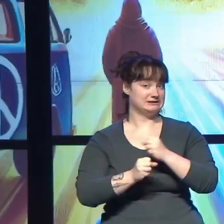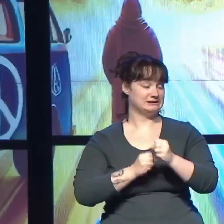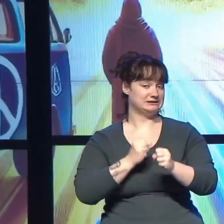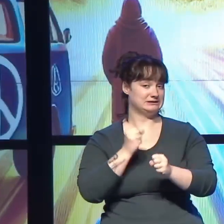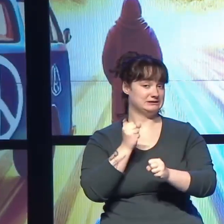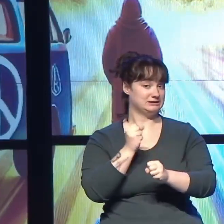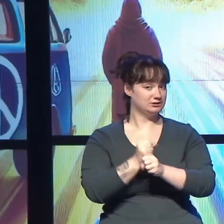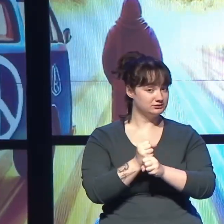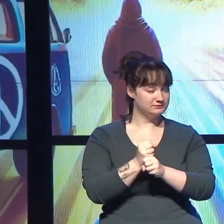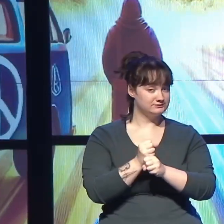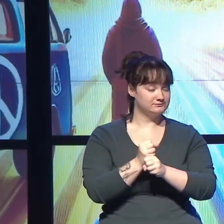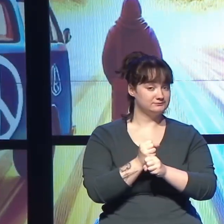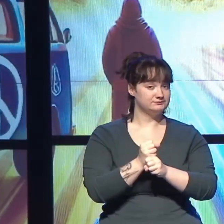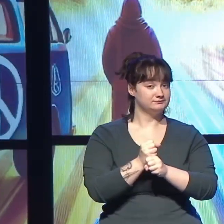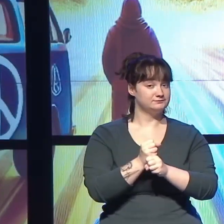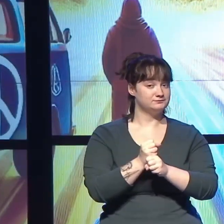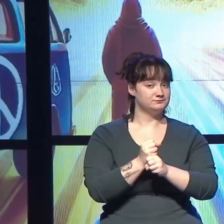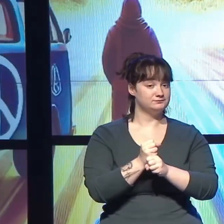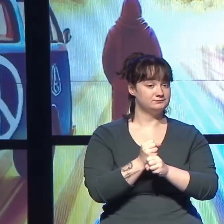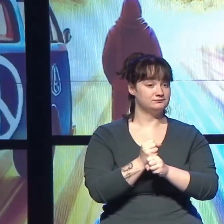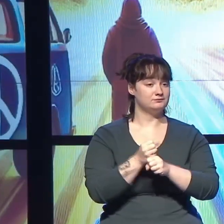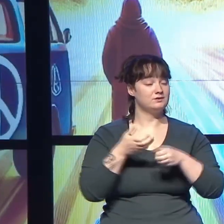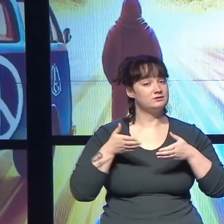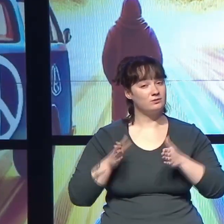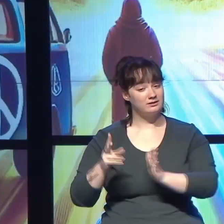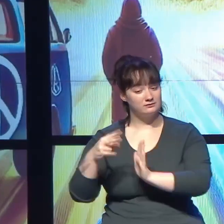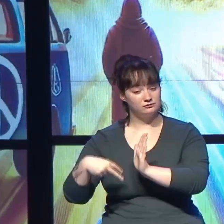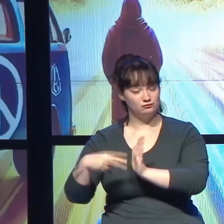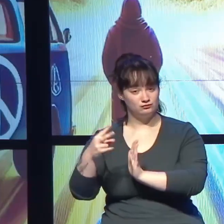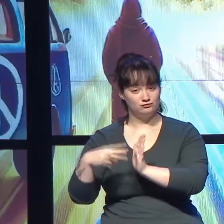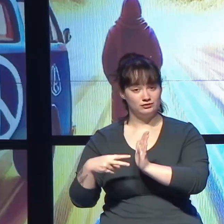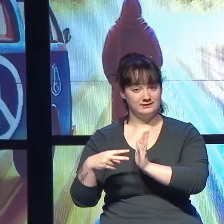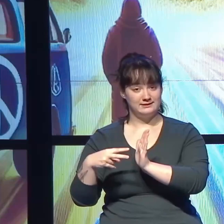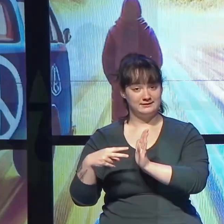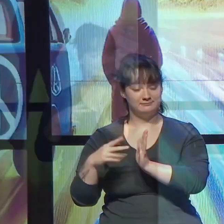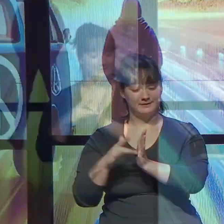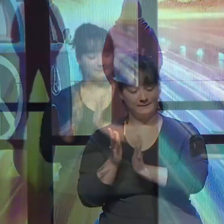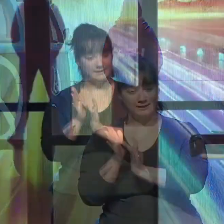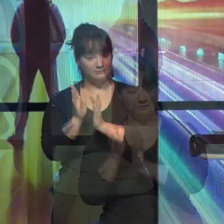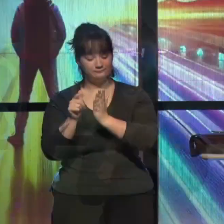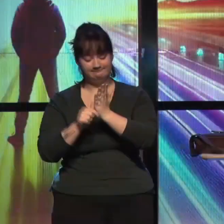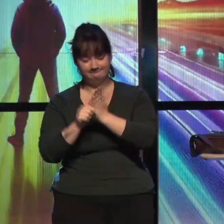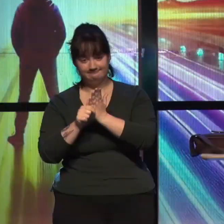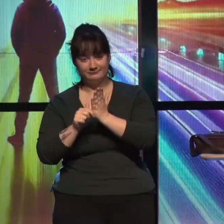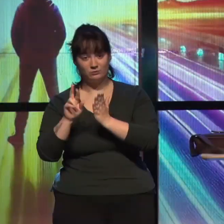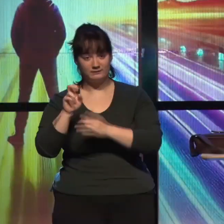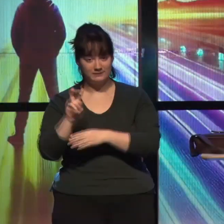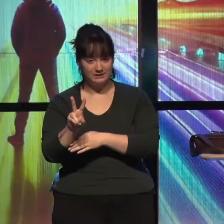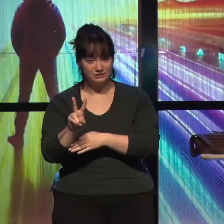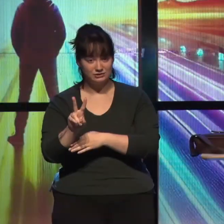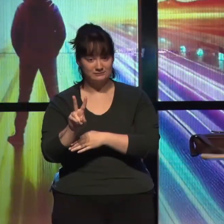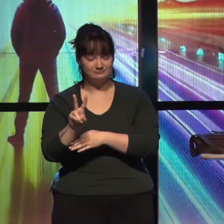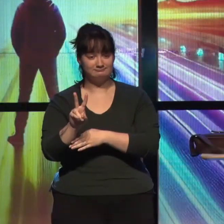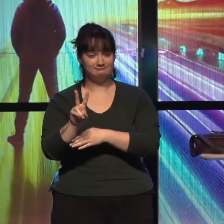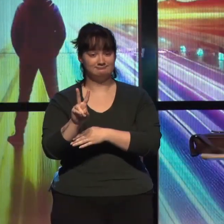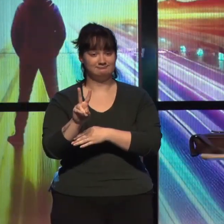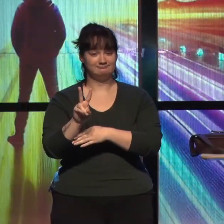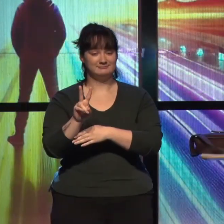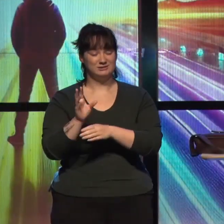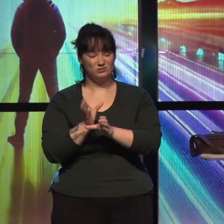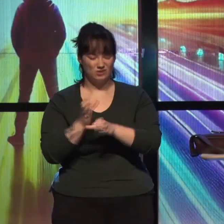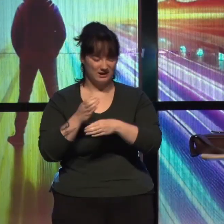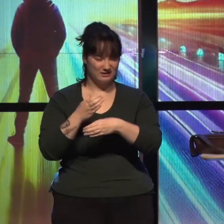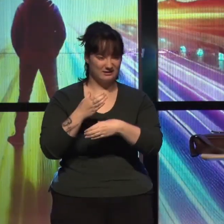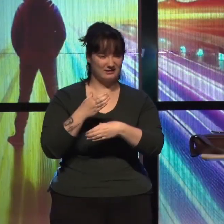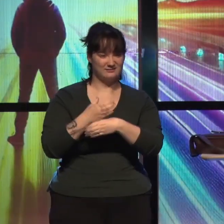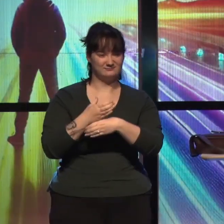past 200 years, there is a way of reading the Revelation that turned it into a speculative ideology. Like, we're